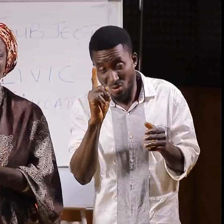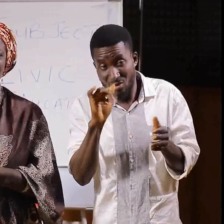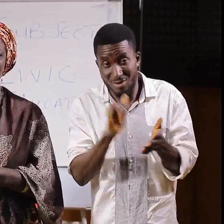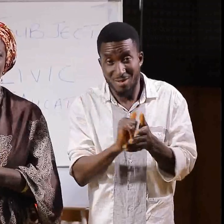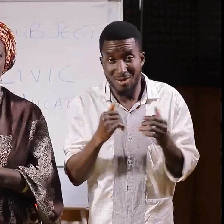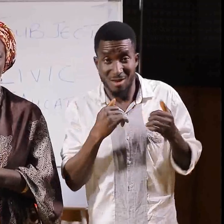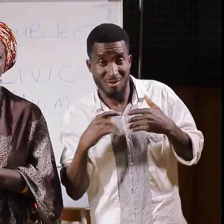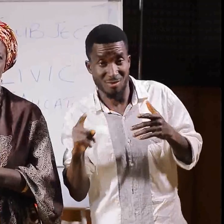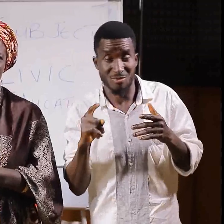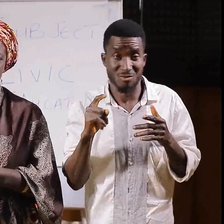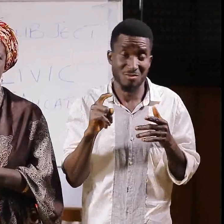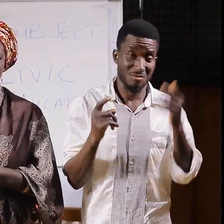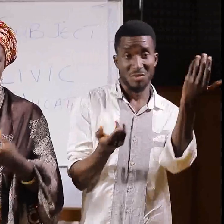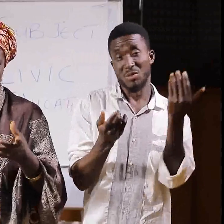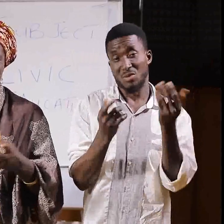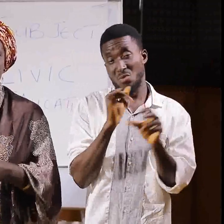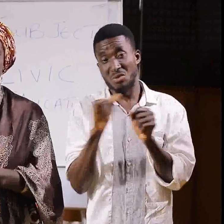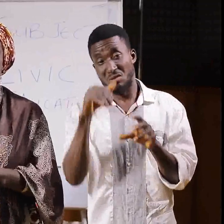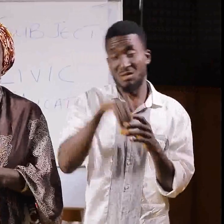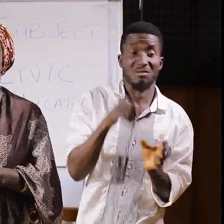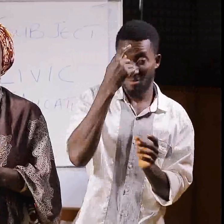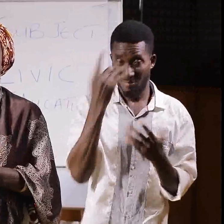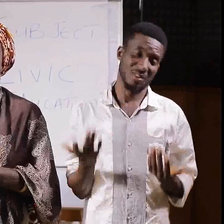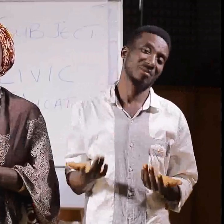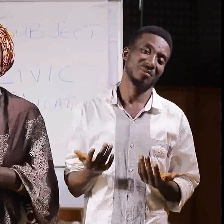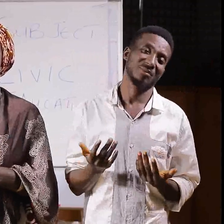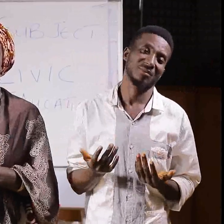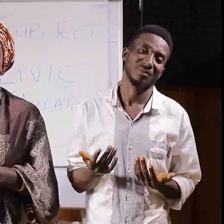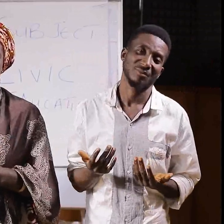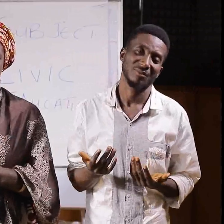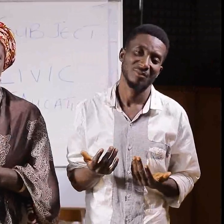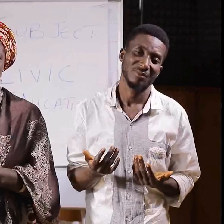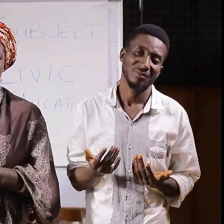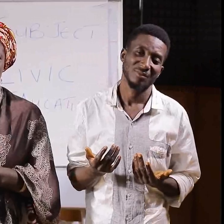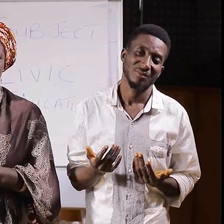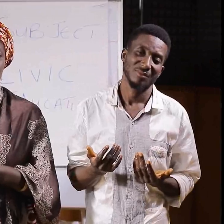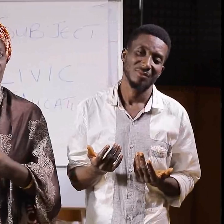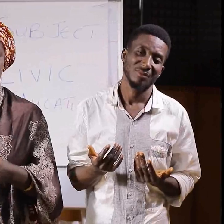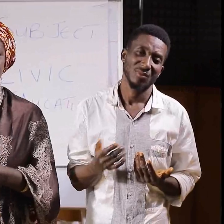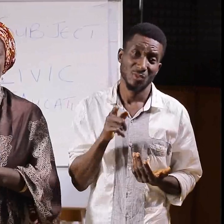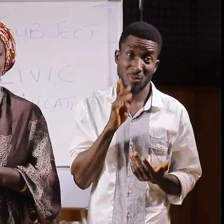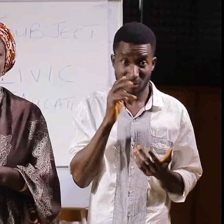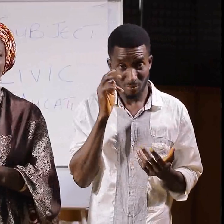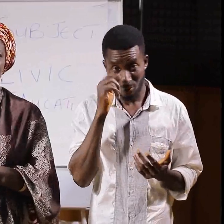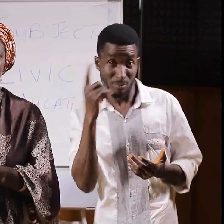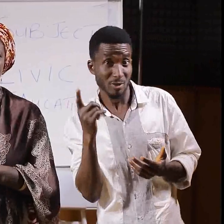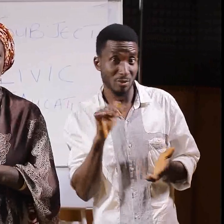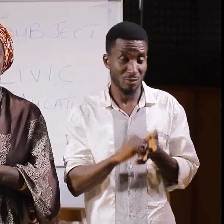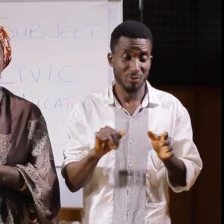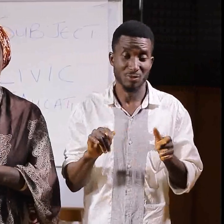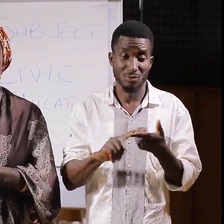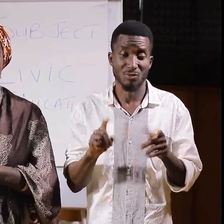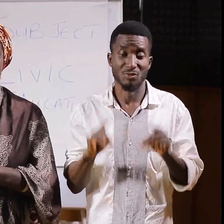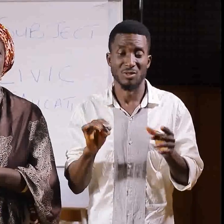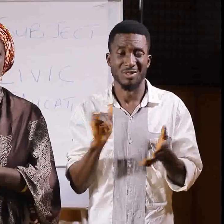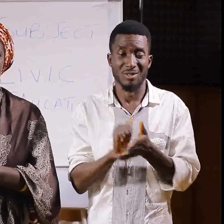are having the white collar job, that is, those ones working in the government offices. You'll be surprised to find out that